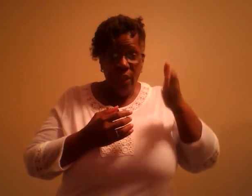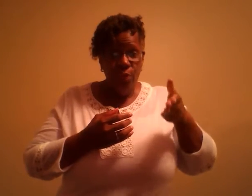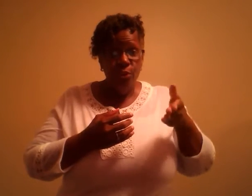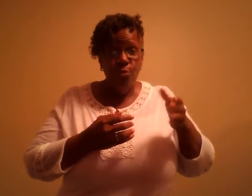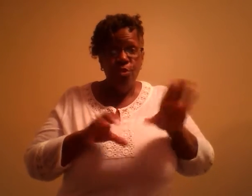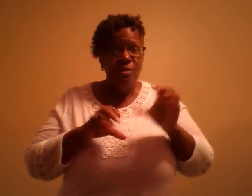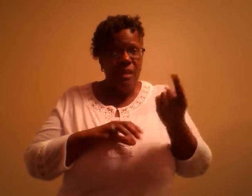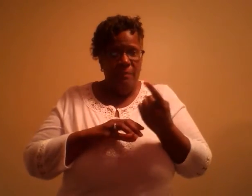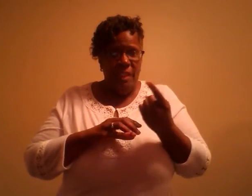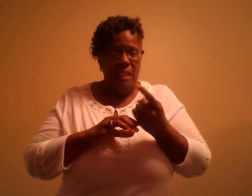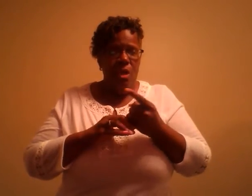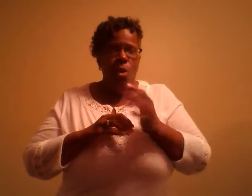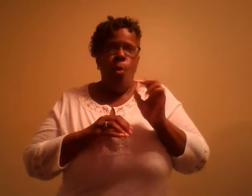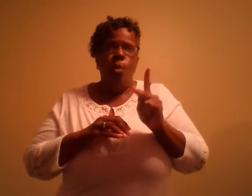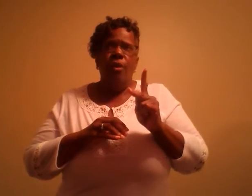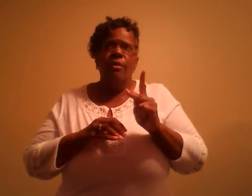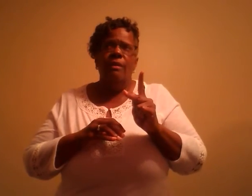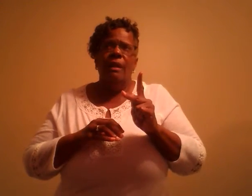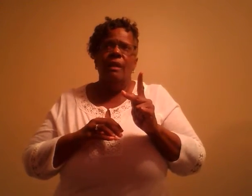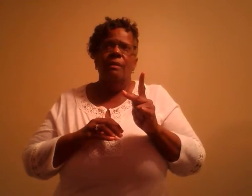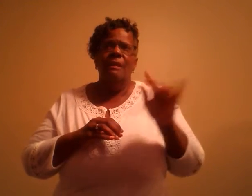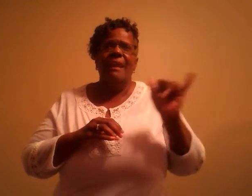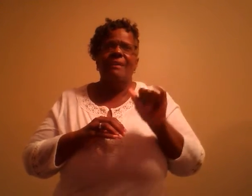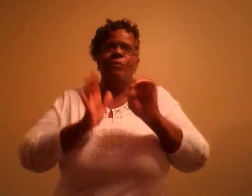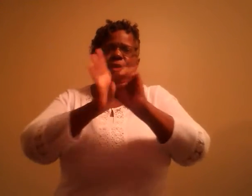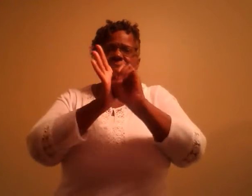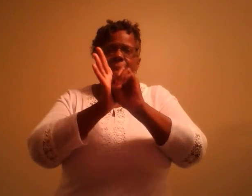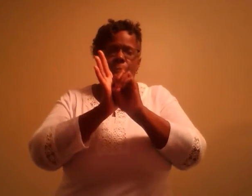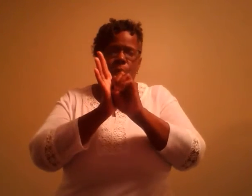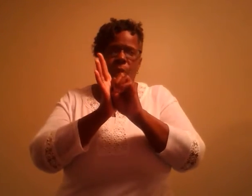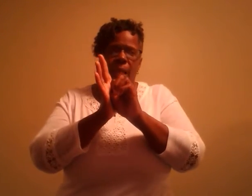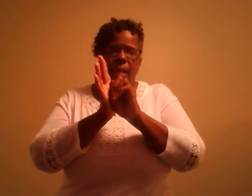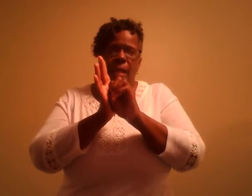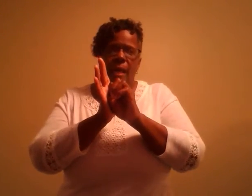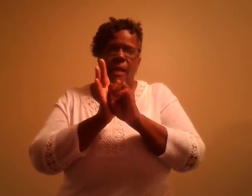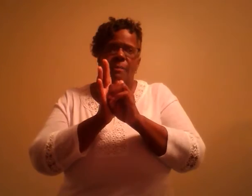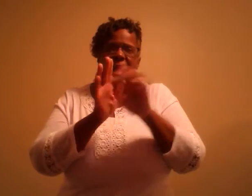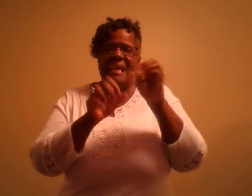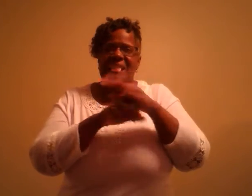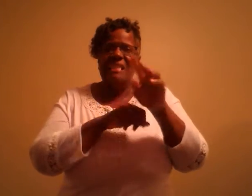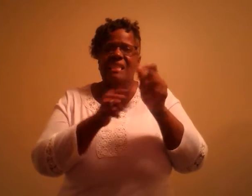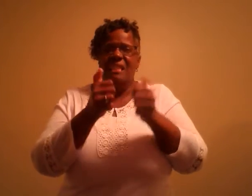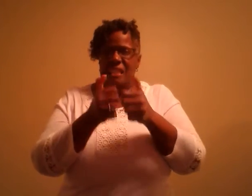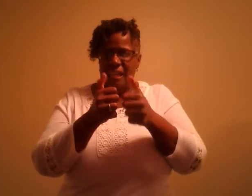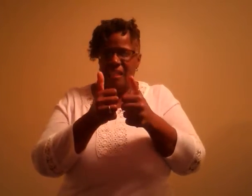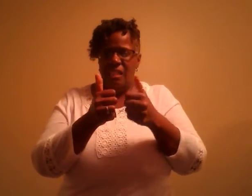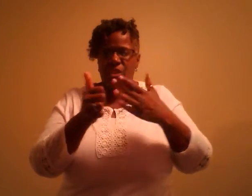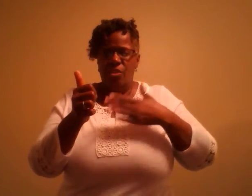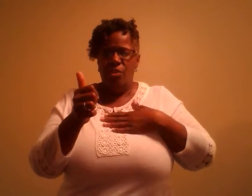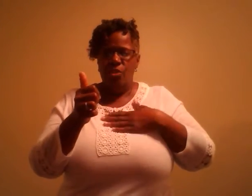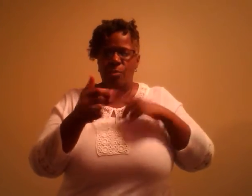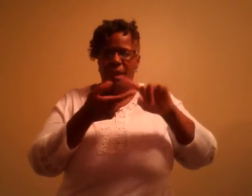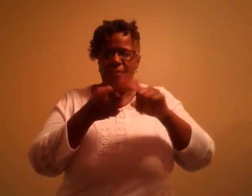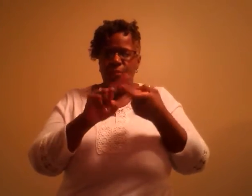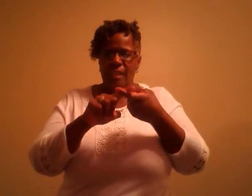will you do something? Or, um, like, for example, um, I sent a text to my friend.